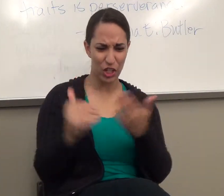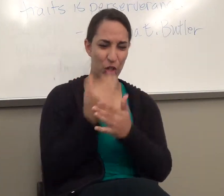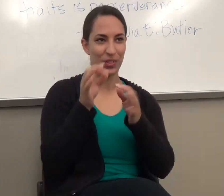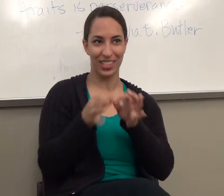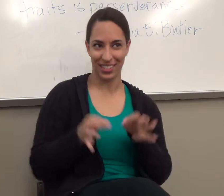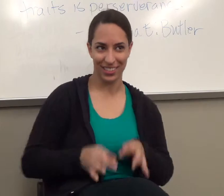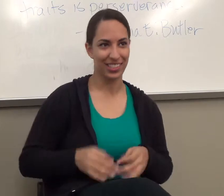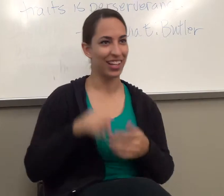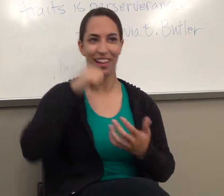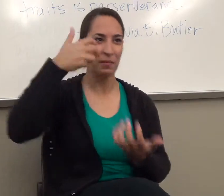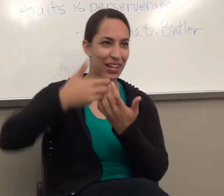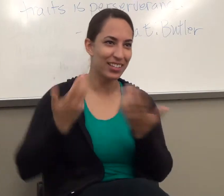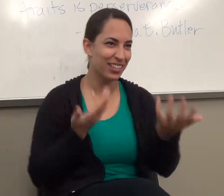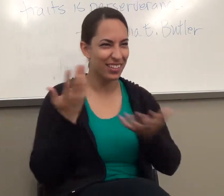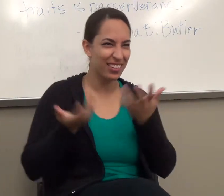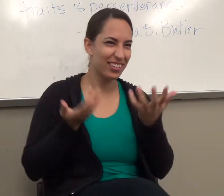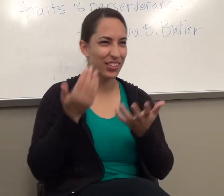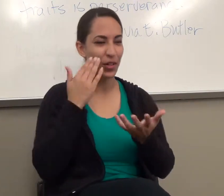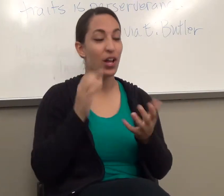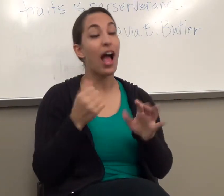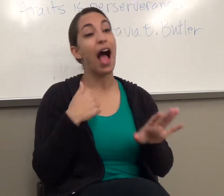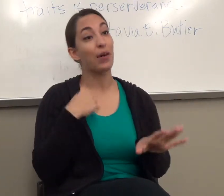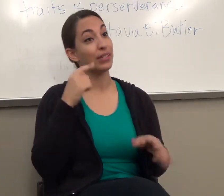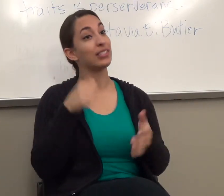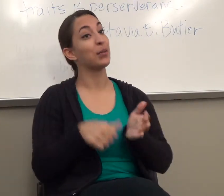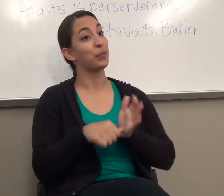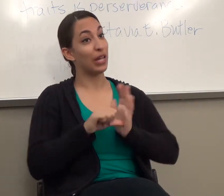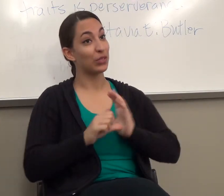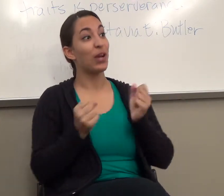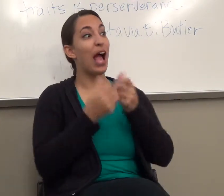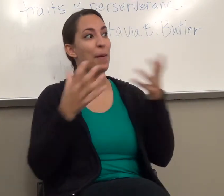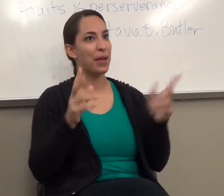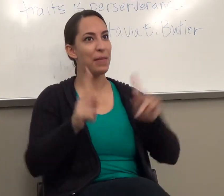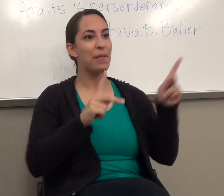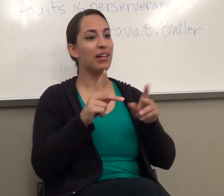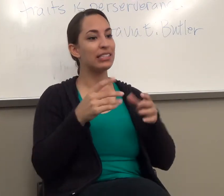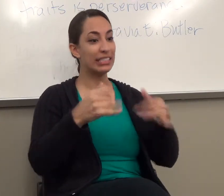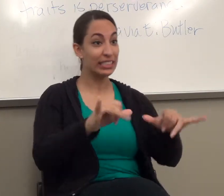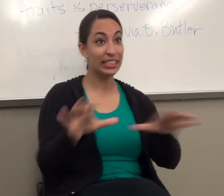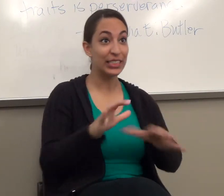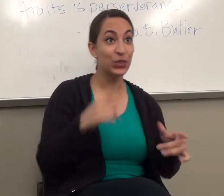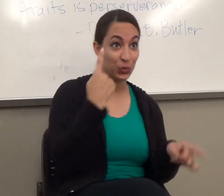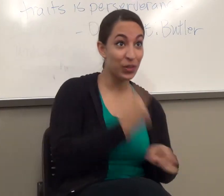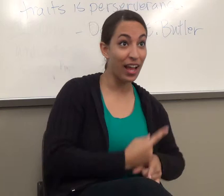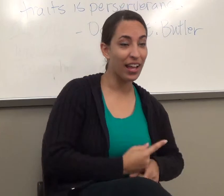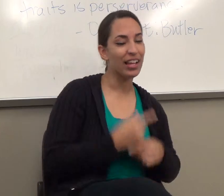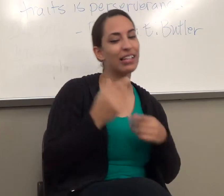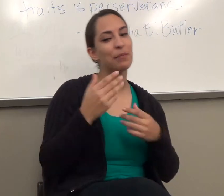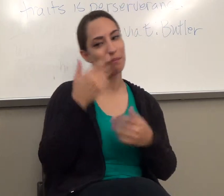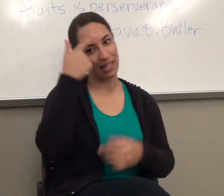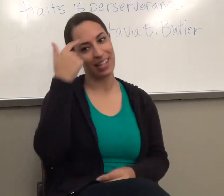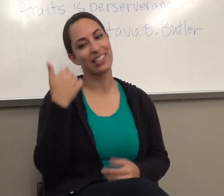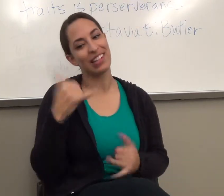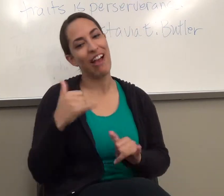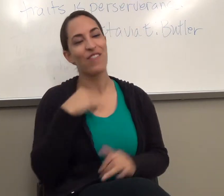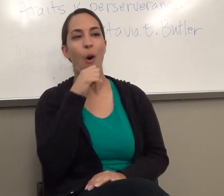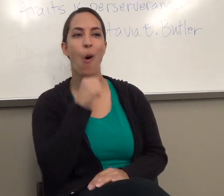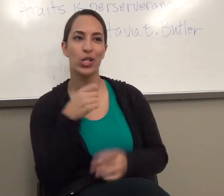Like I said, I was amazed at how many people did it right, considering that it had the old directions there, okay? But what was a little